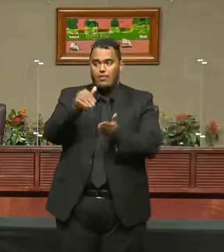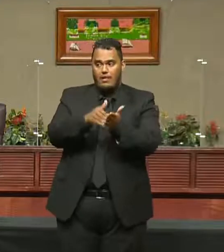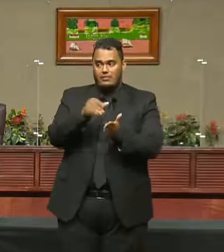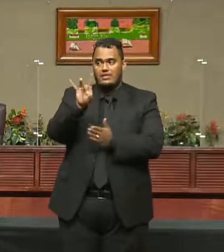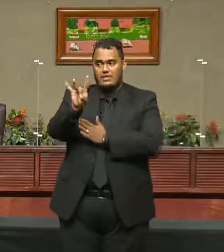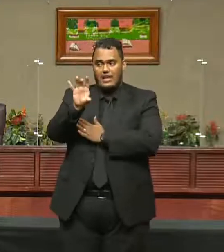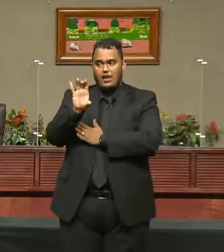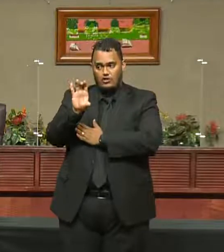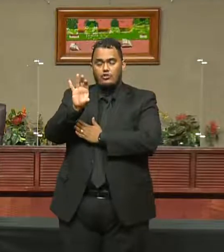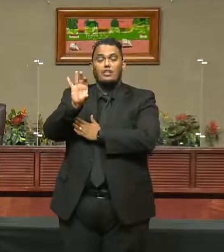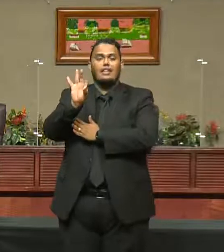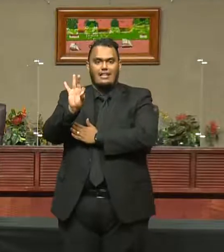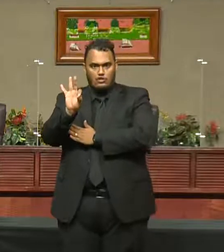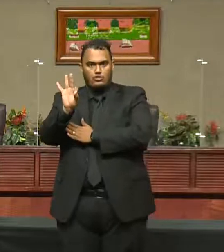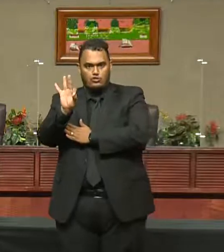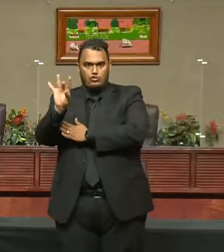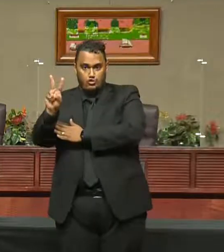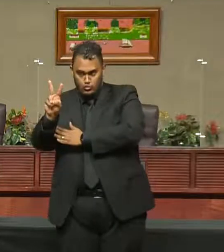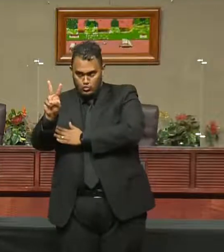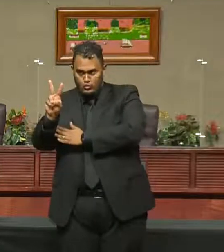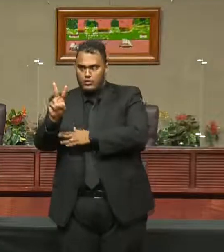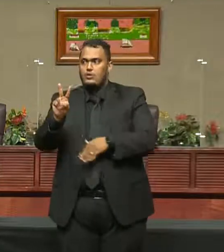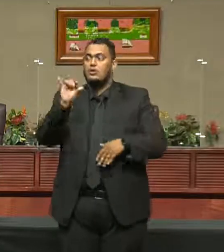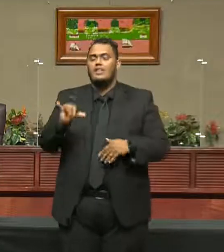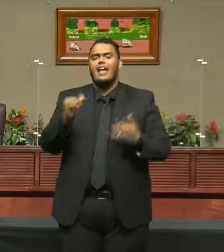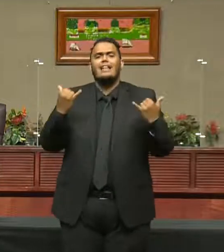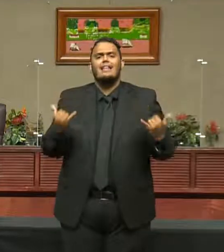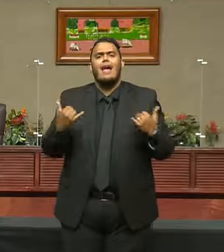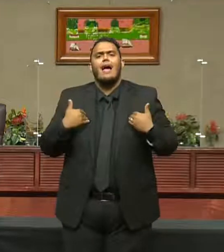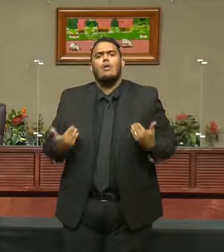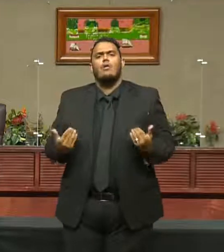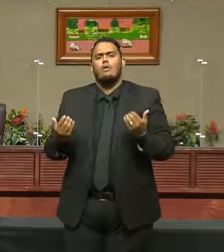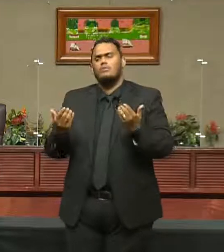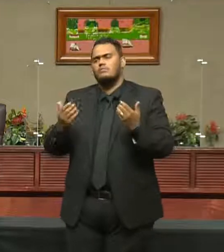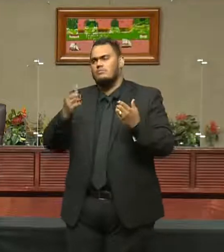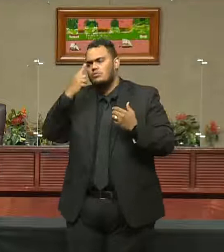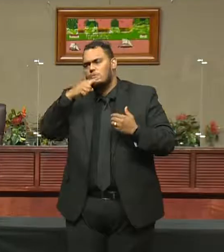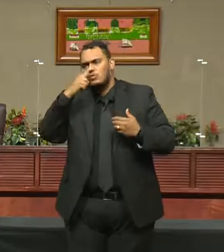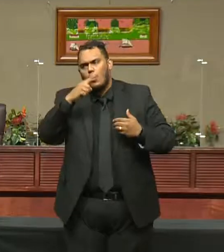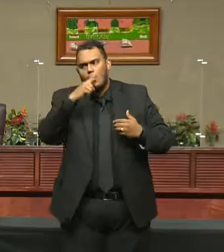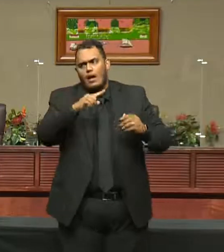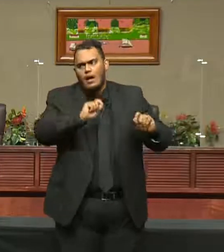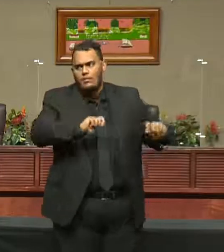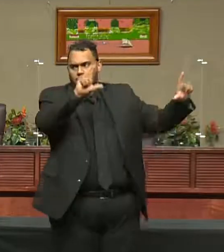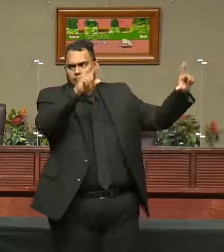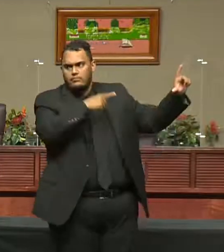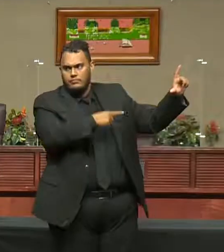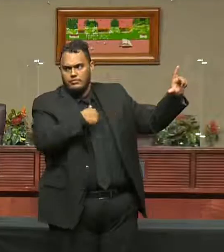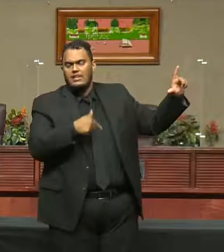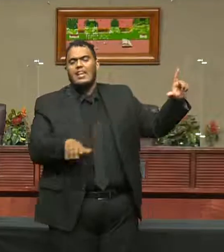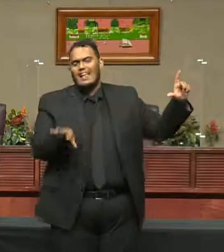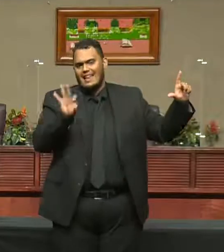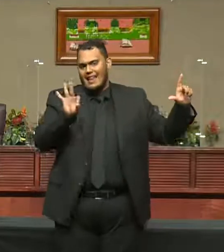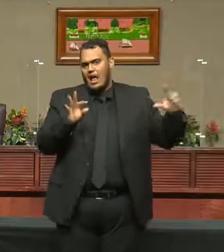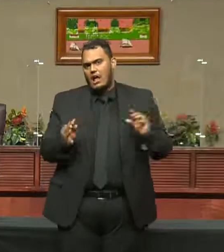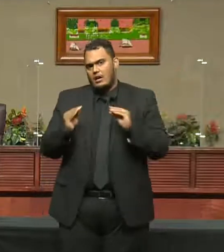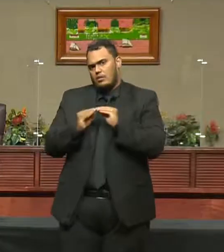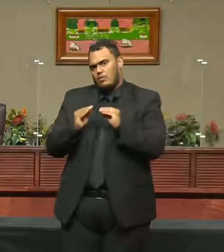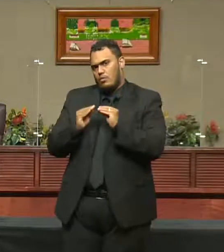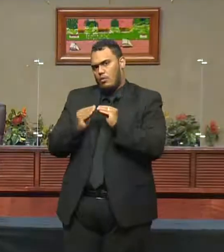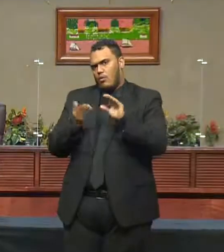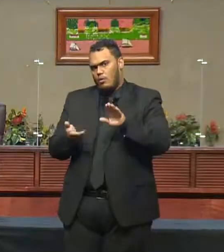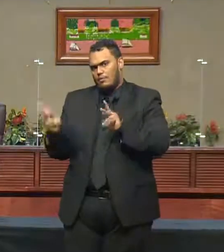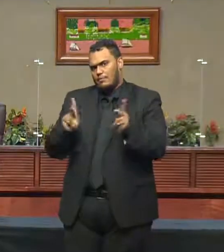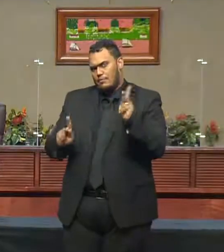additional deaths since we talked to you last. Could you put the graphic up? And although this is happening